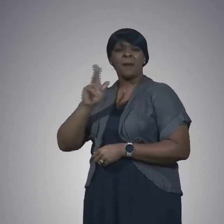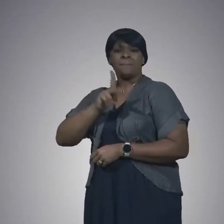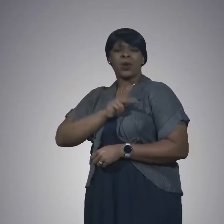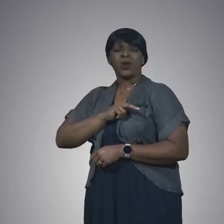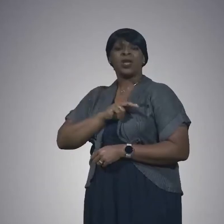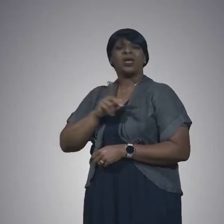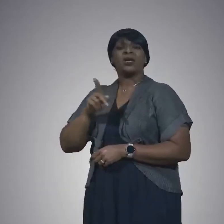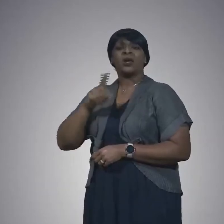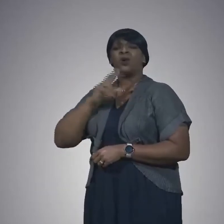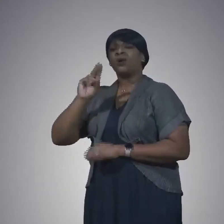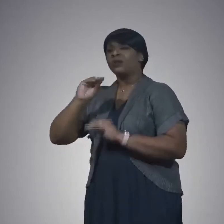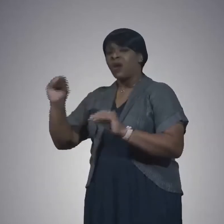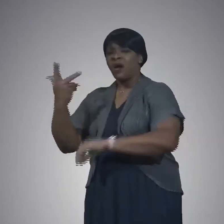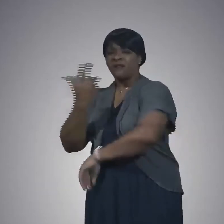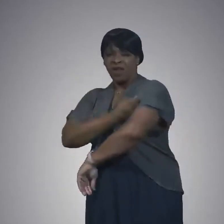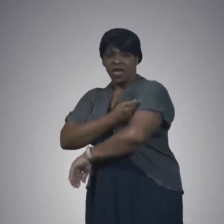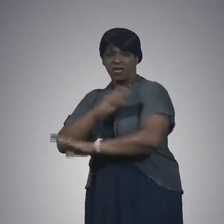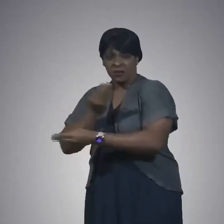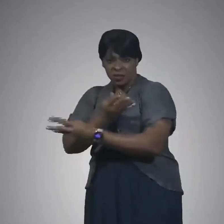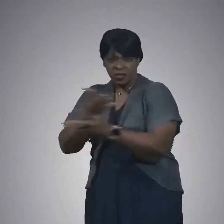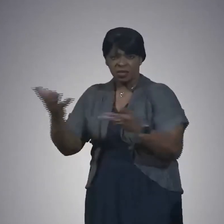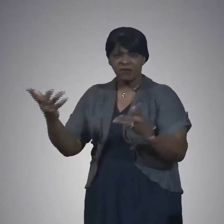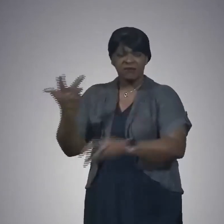giving vaccinations to people?